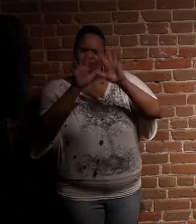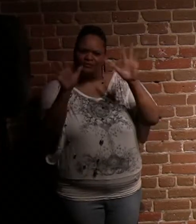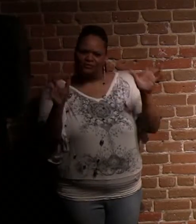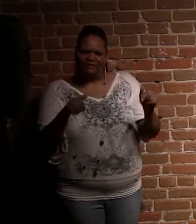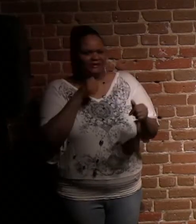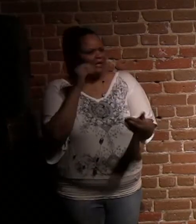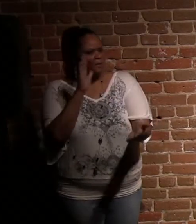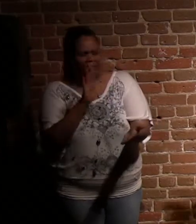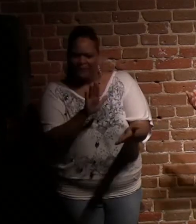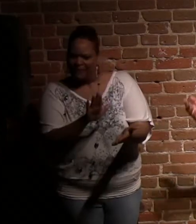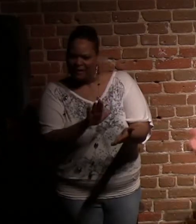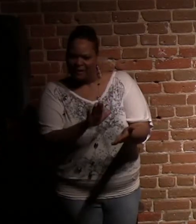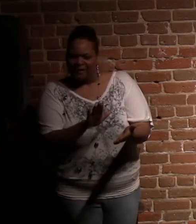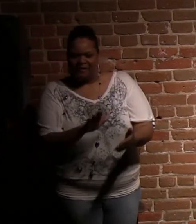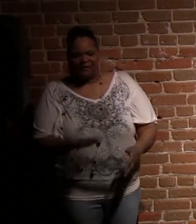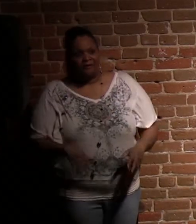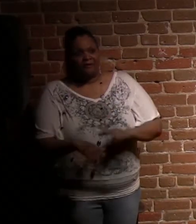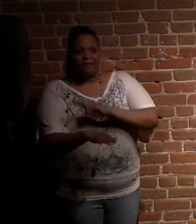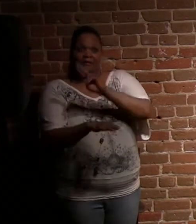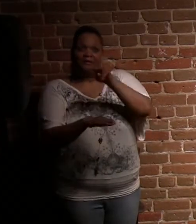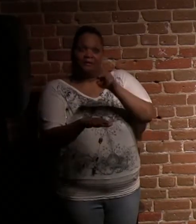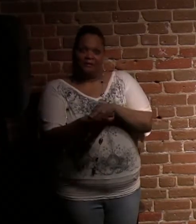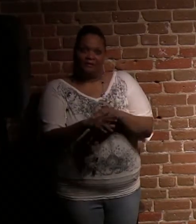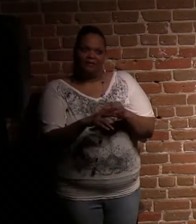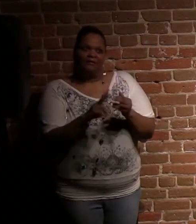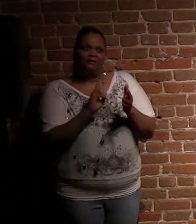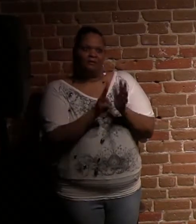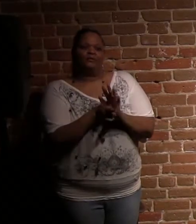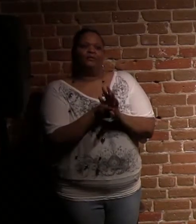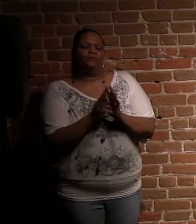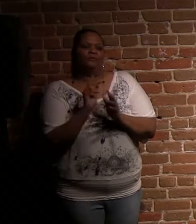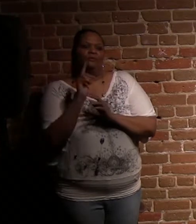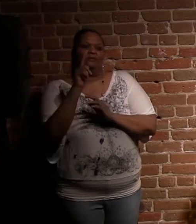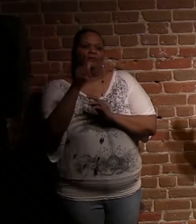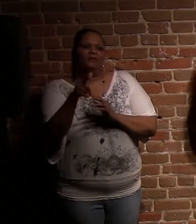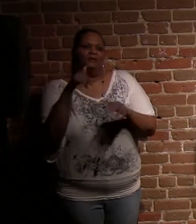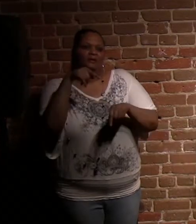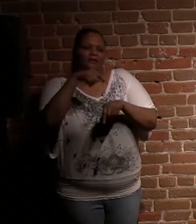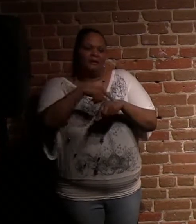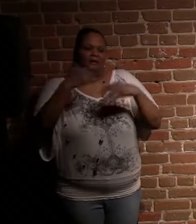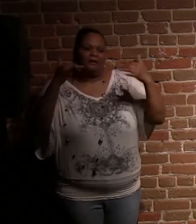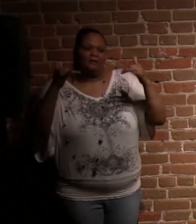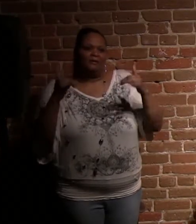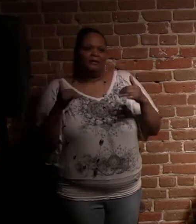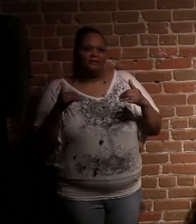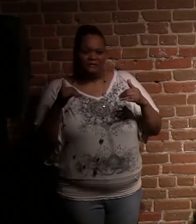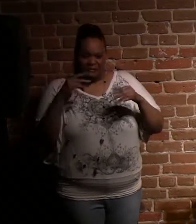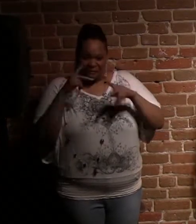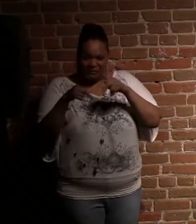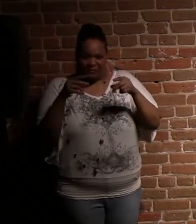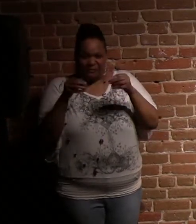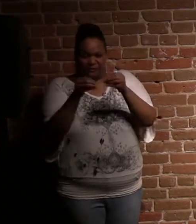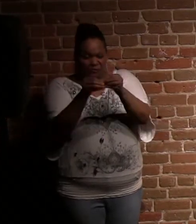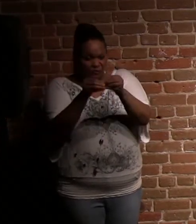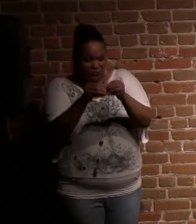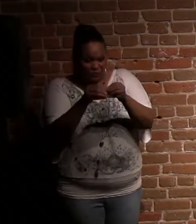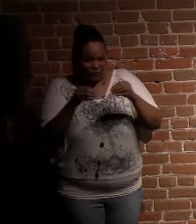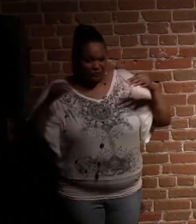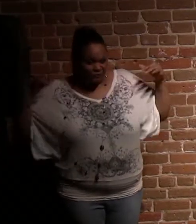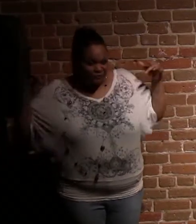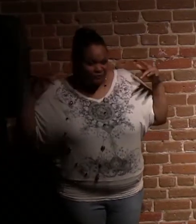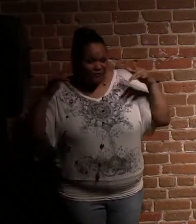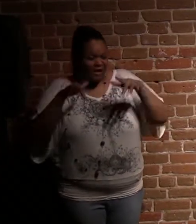bad. Sure enough, 2 minutes later, when it's time to play the games, everyone is out of the bar and we're playing